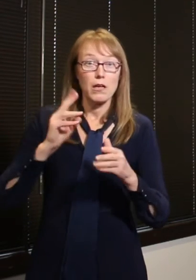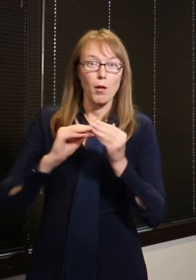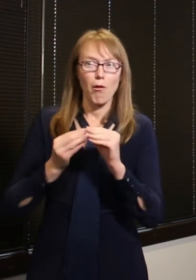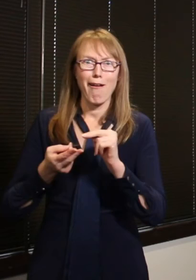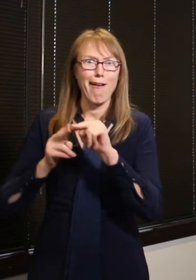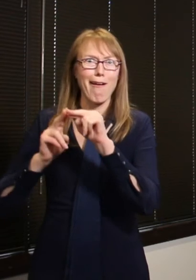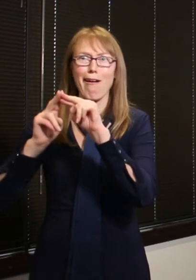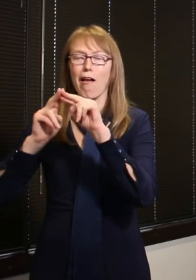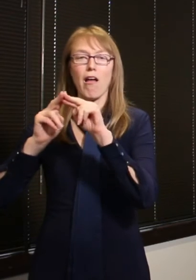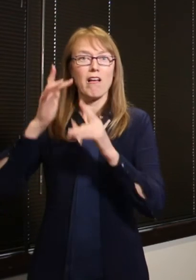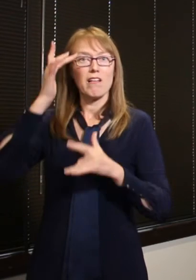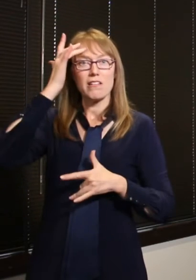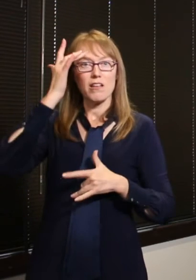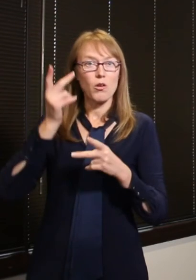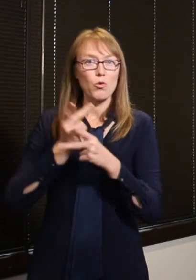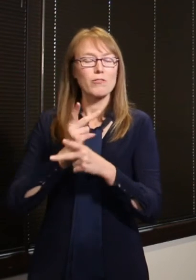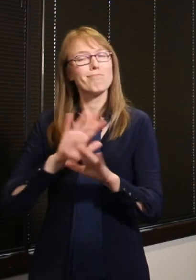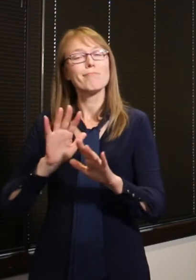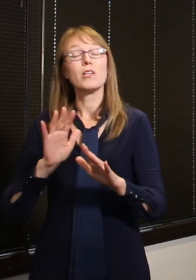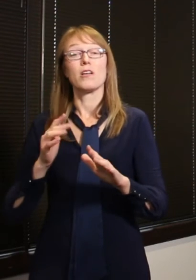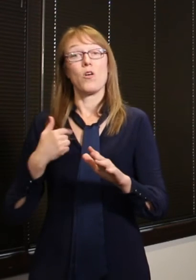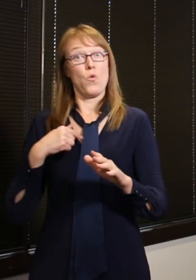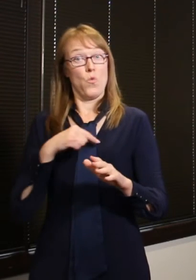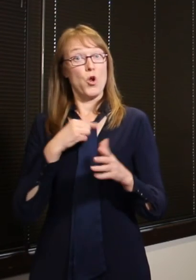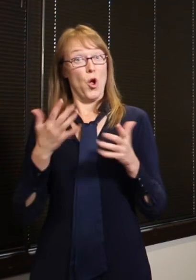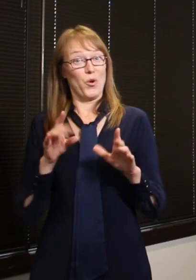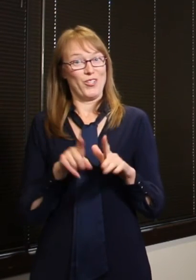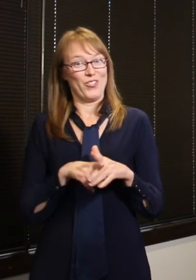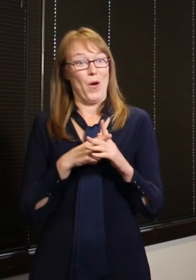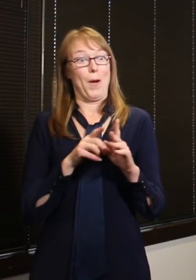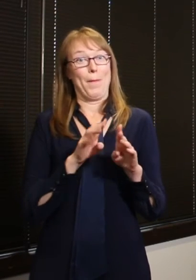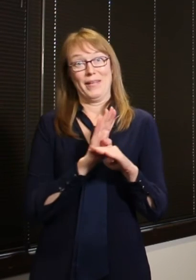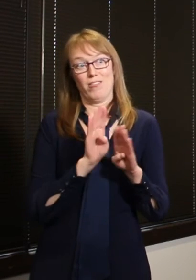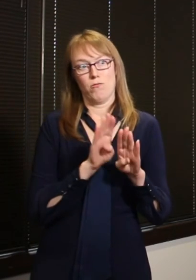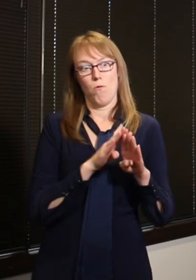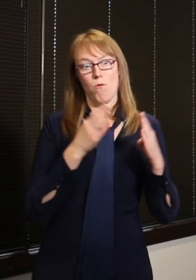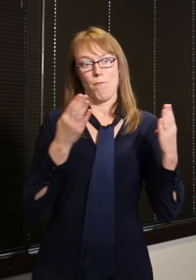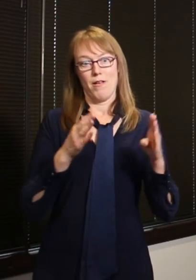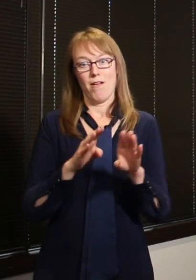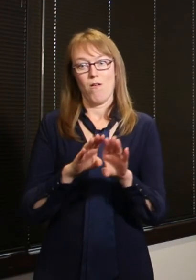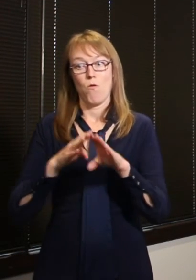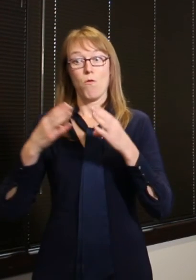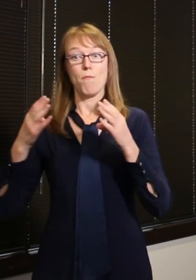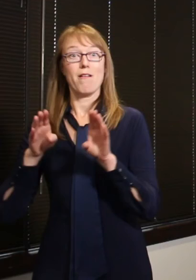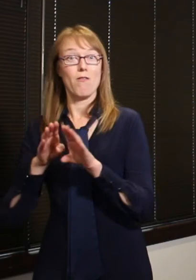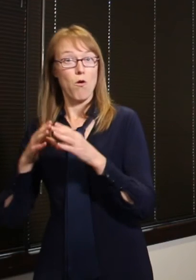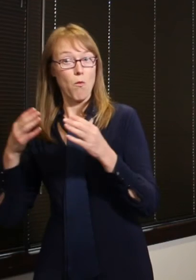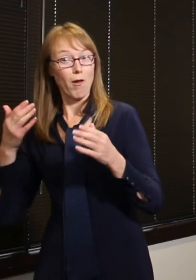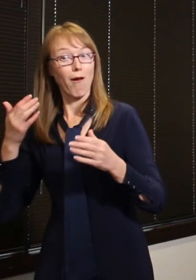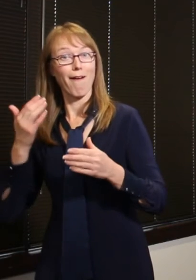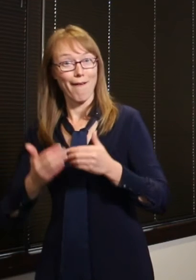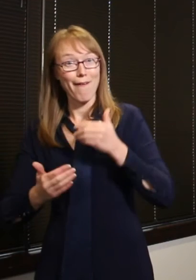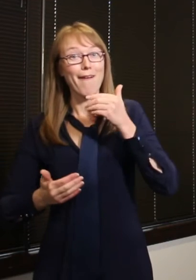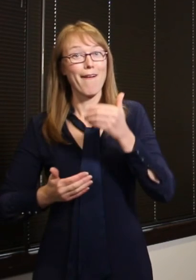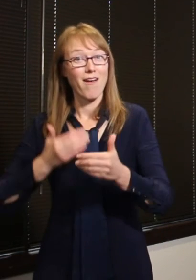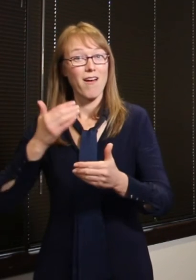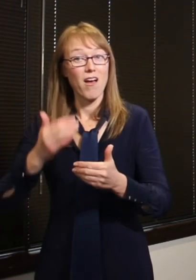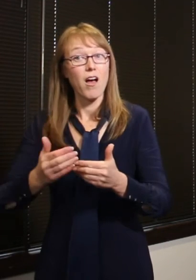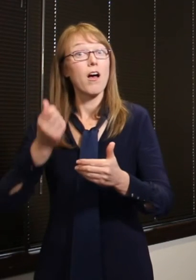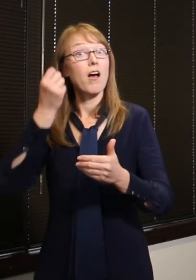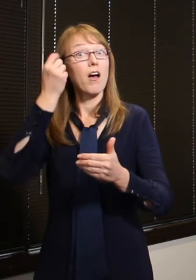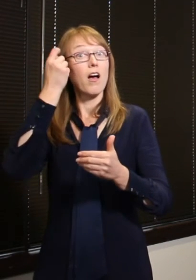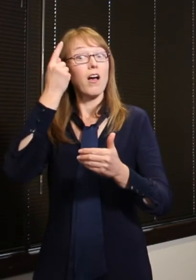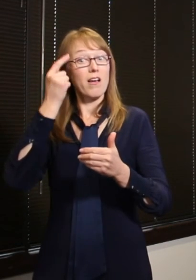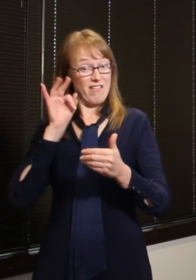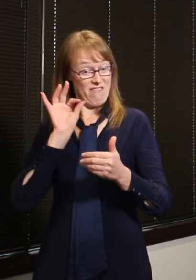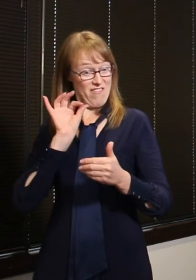the economy. We want to keep it open. We want to be able to progress. But in order to do that, the community really has to do their part.